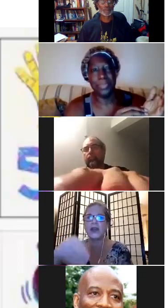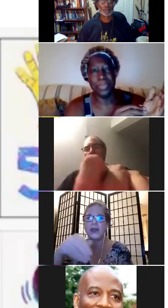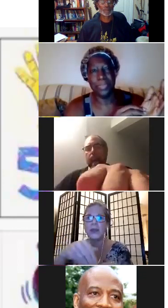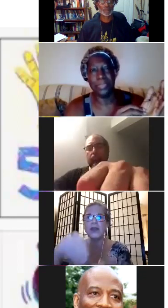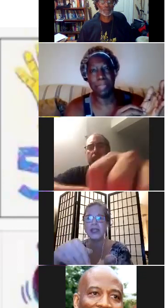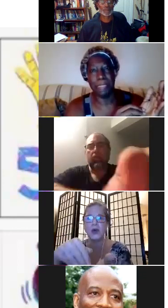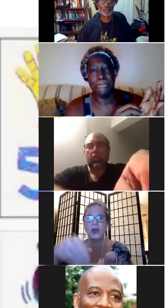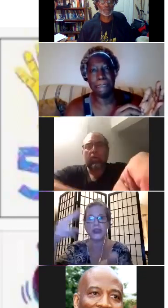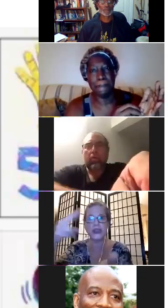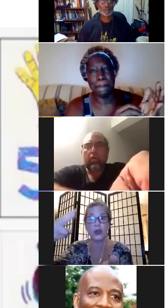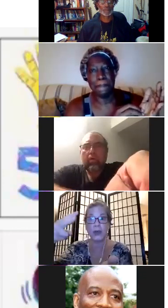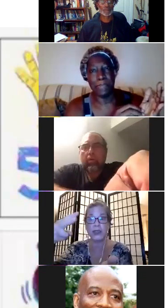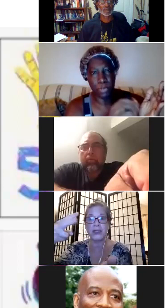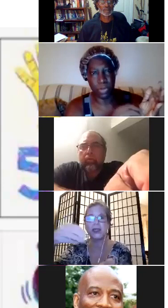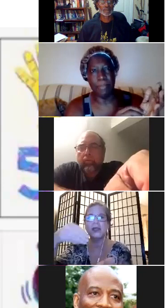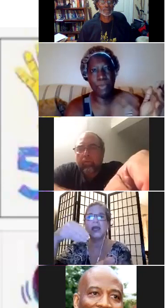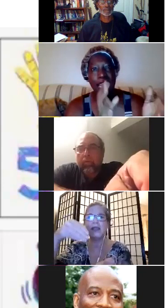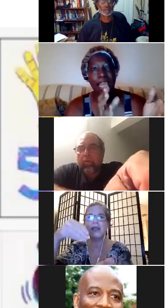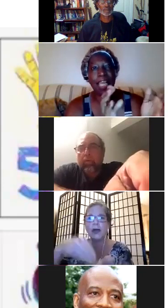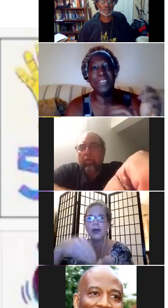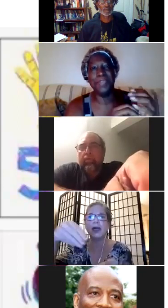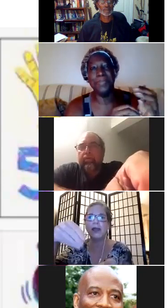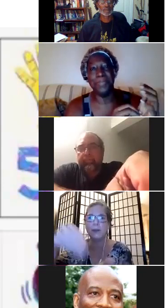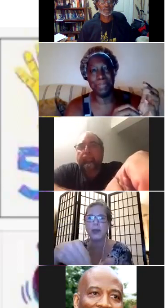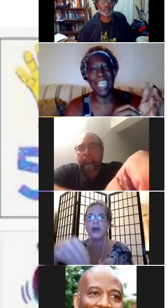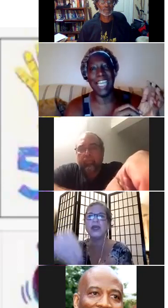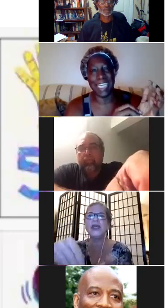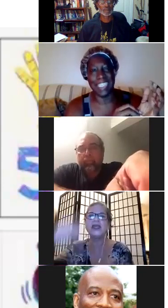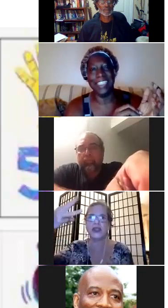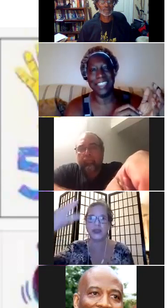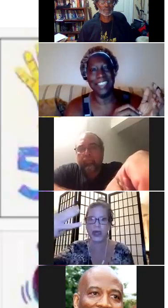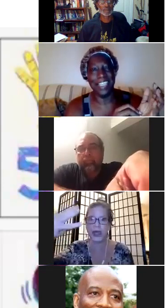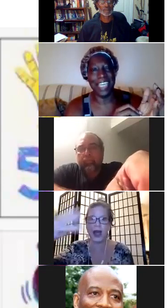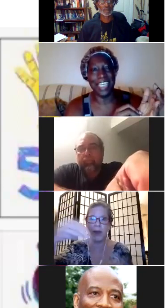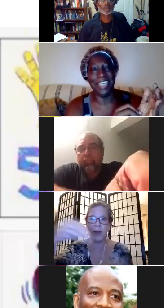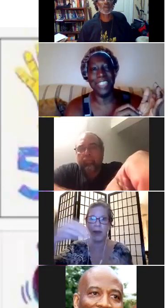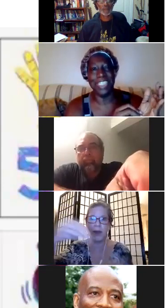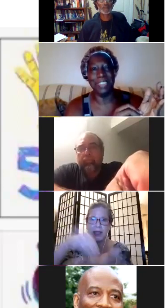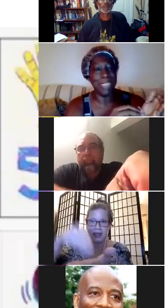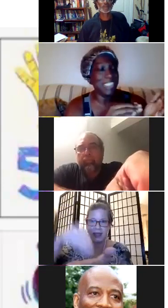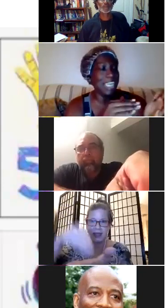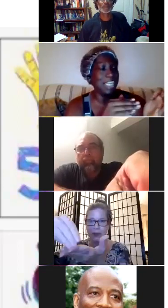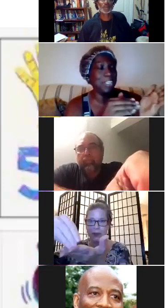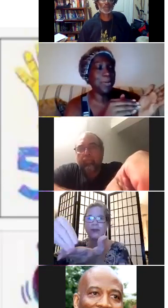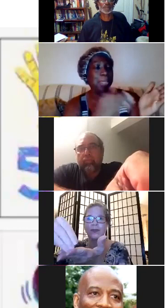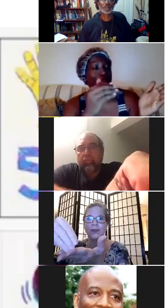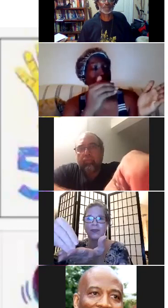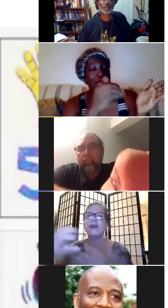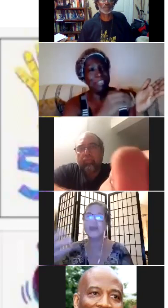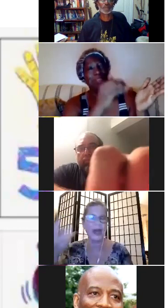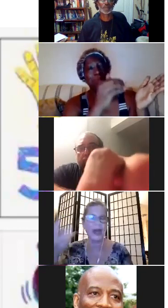the million is only 2 commas. 2 commas, right? And the billion right, I got is it. 3 commas. It was just a mistake.